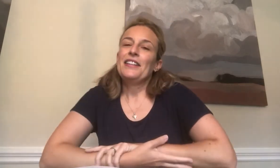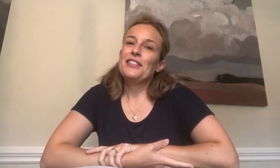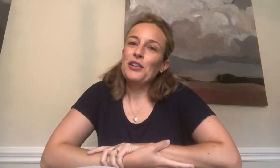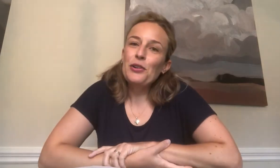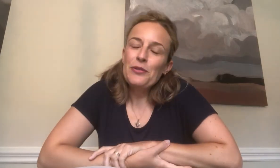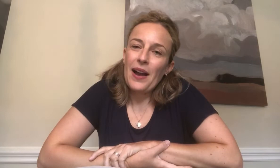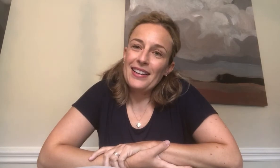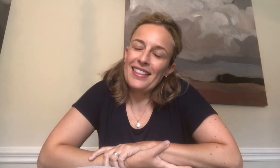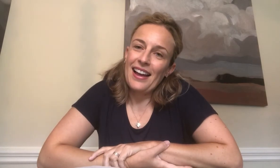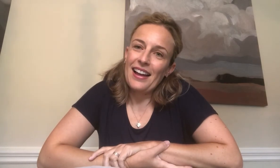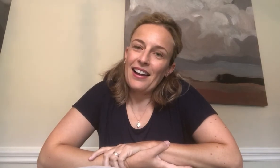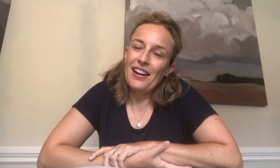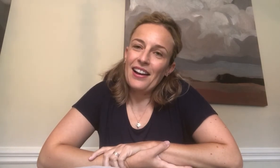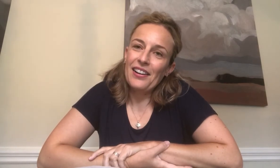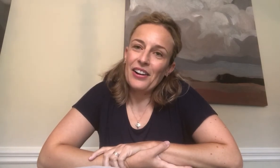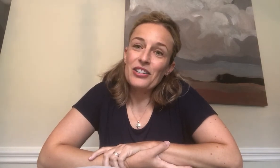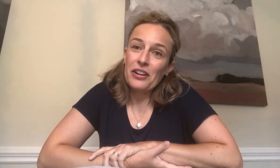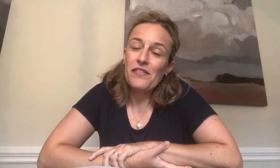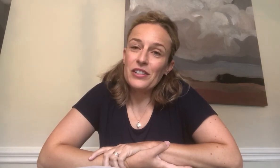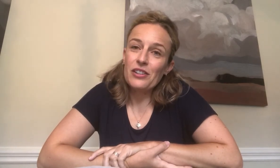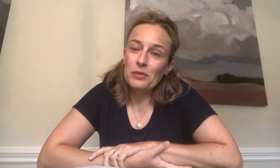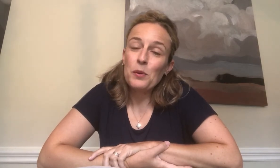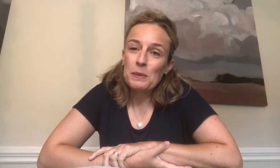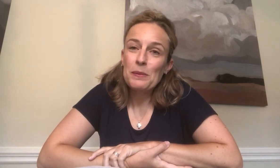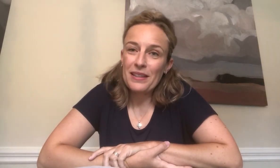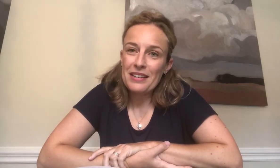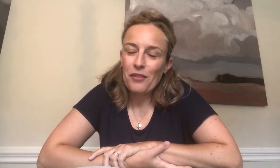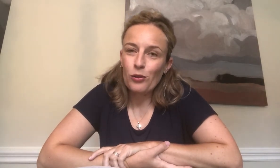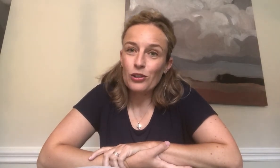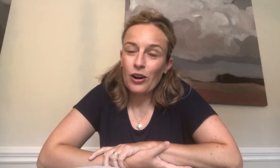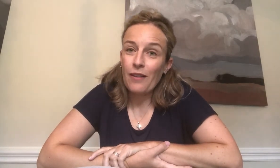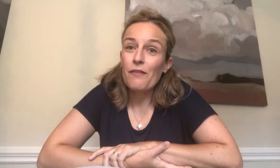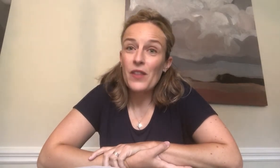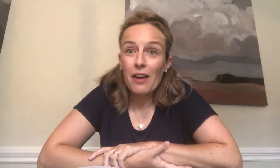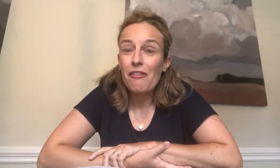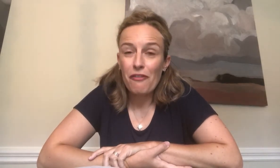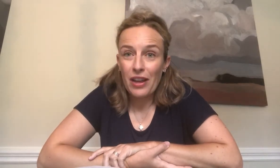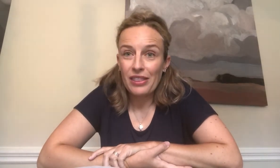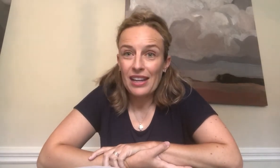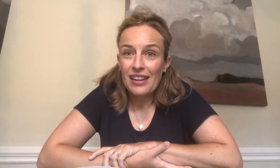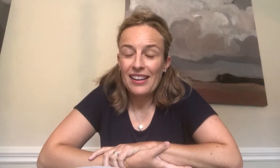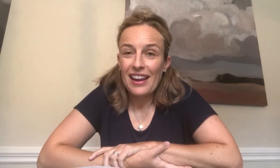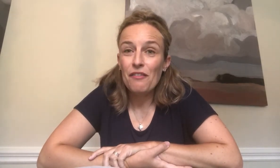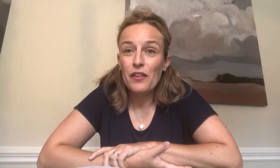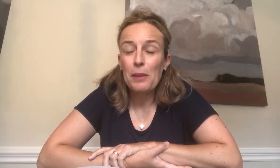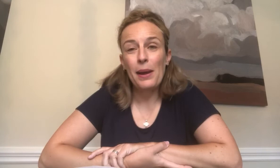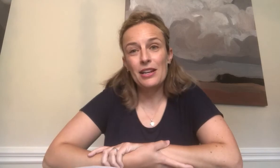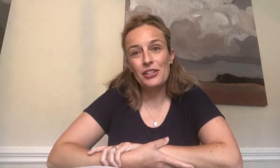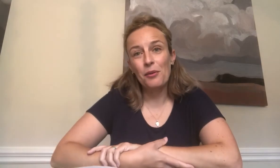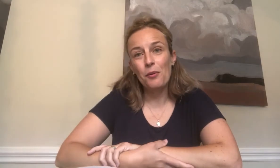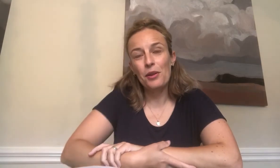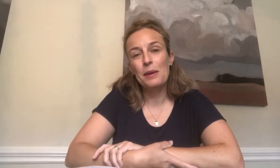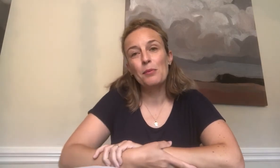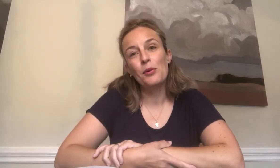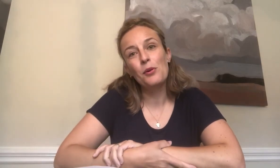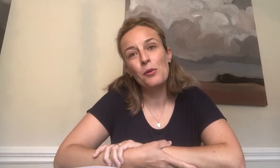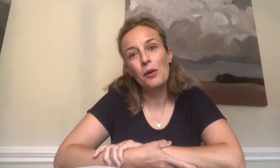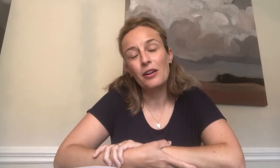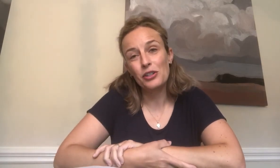So you'll find that our deaf visitors, most people in deaf culture are very friendly and very patient with people who are trying